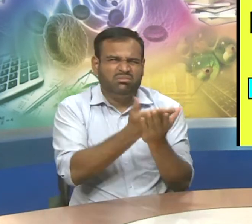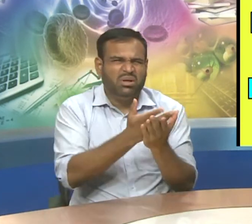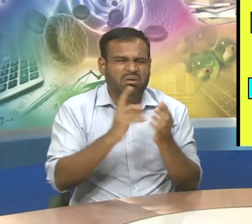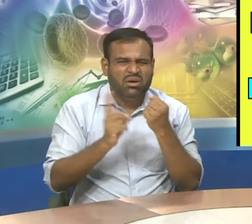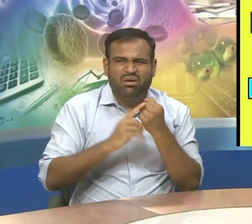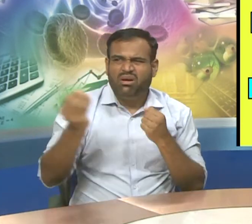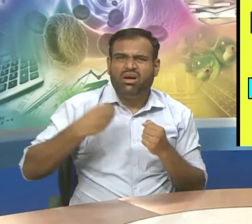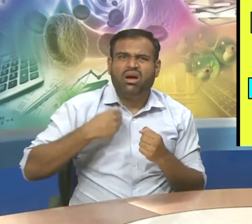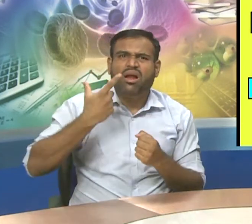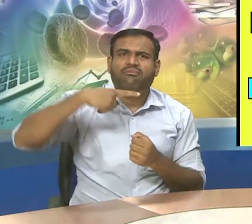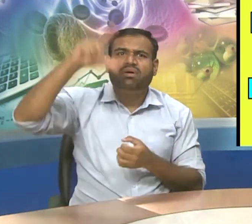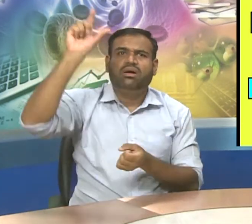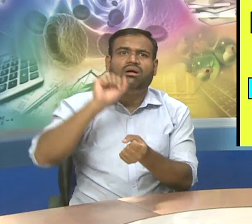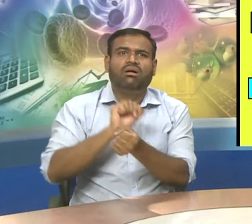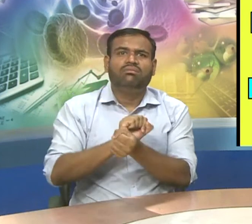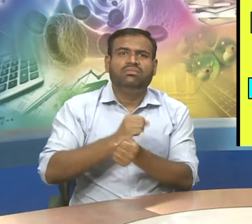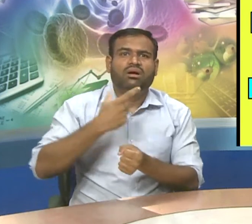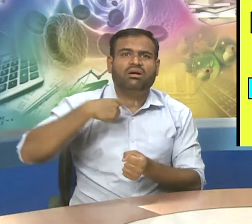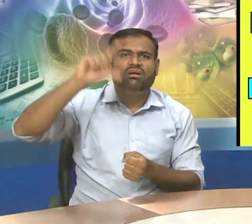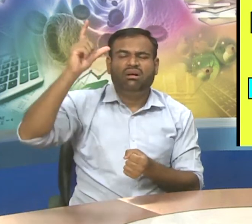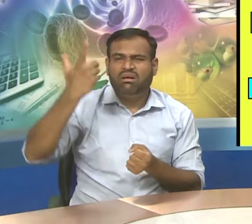of sentence without changing its